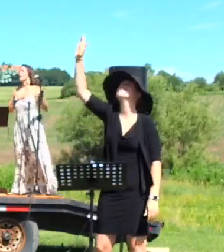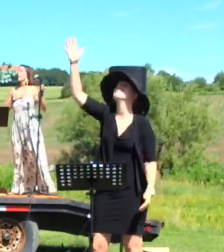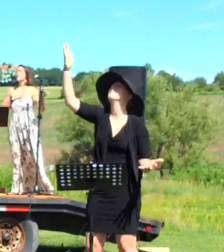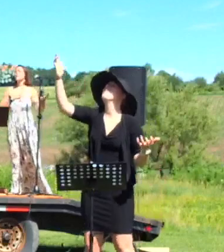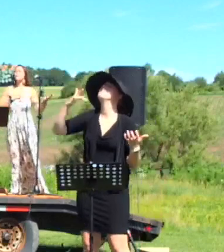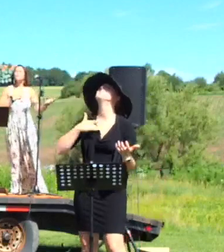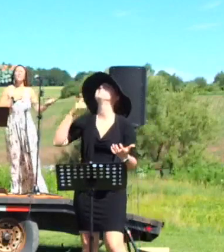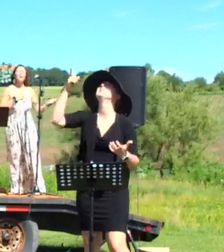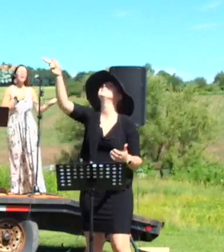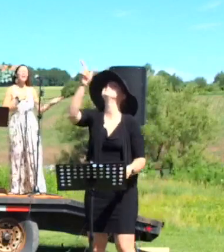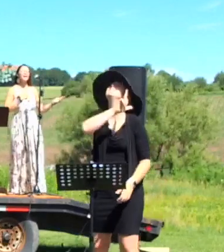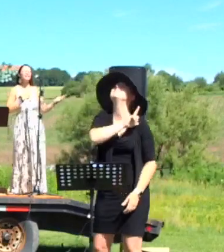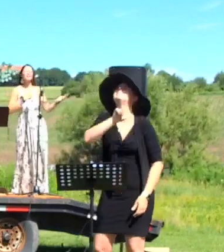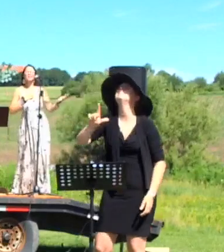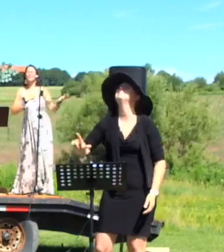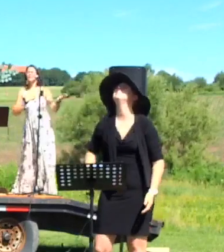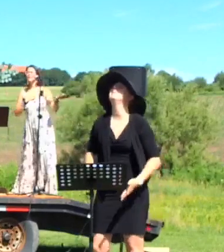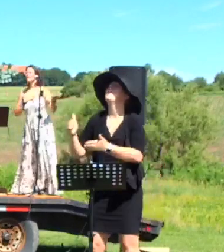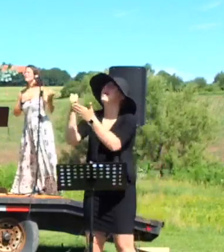Lord. Your